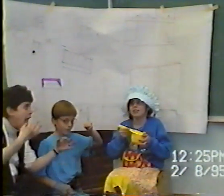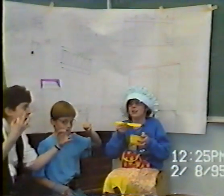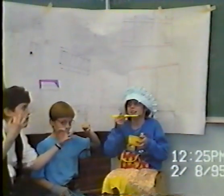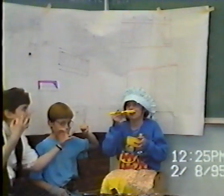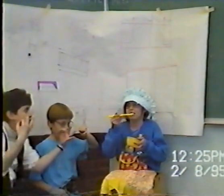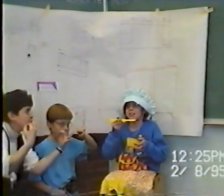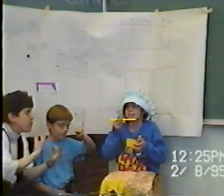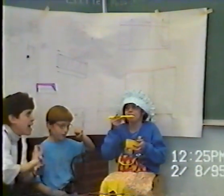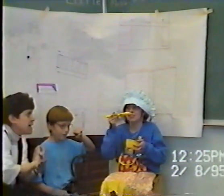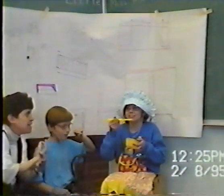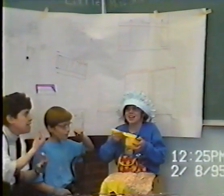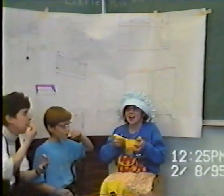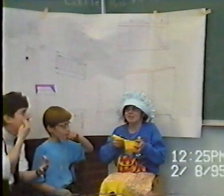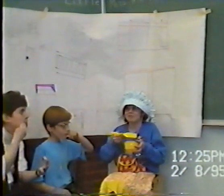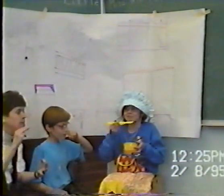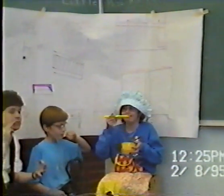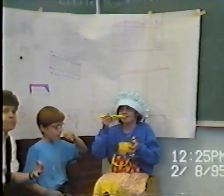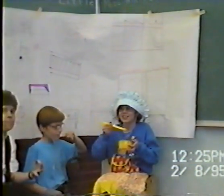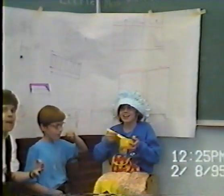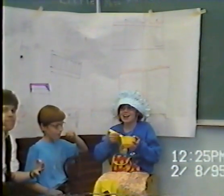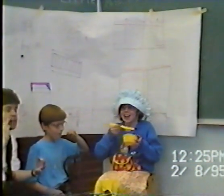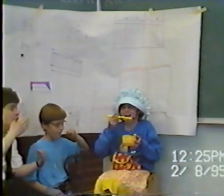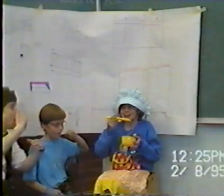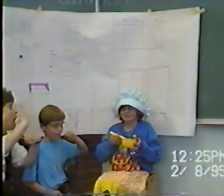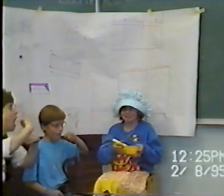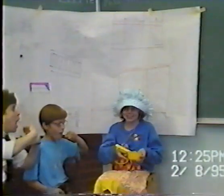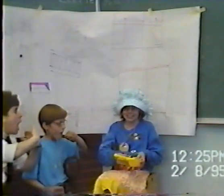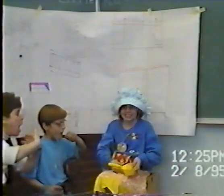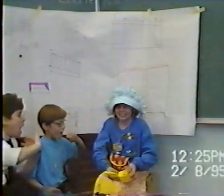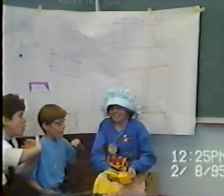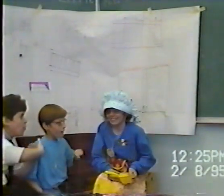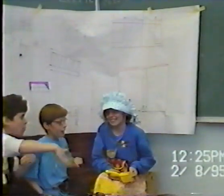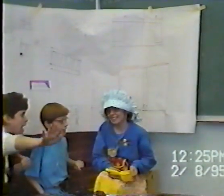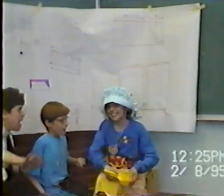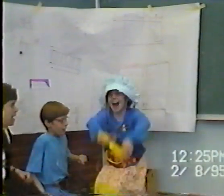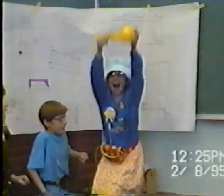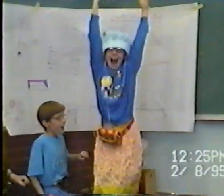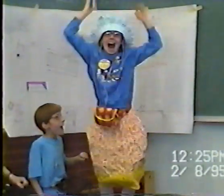and frightened Miss Muffet away.